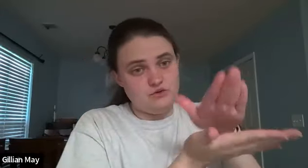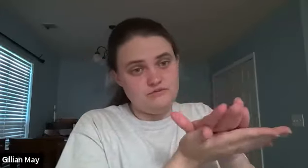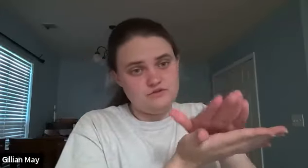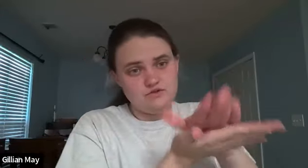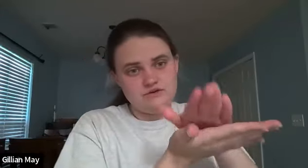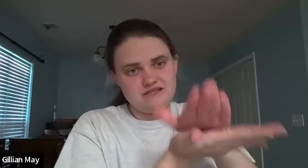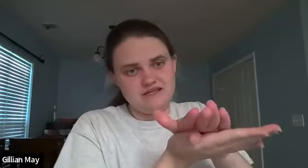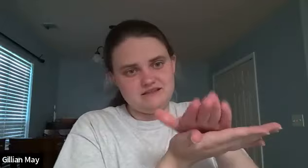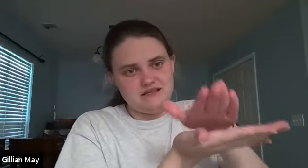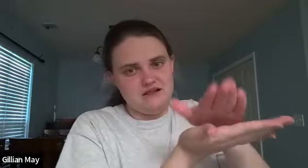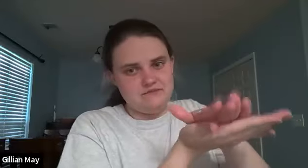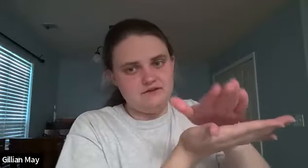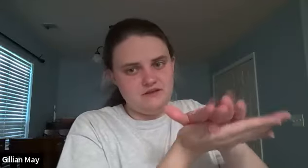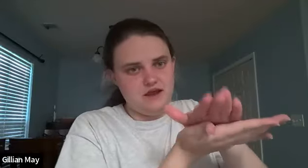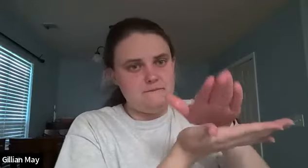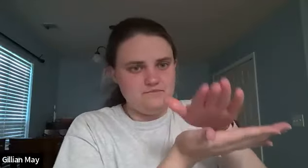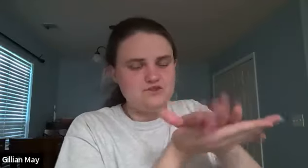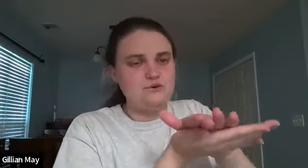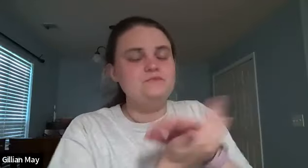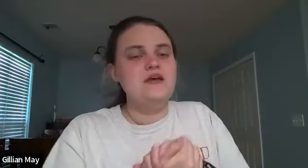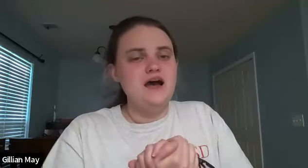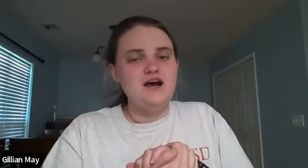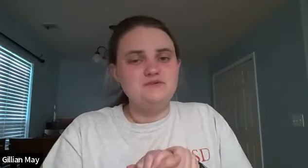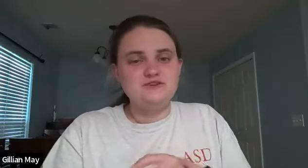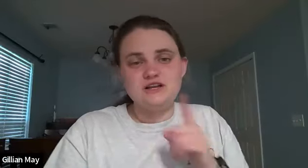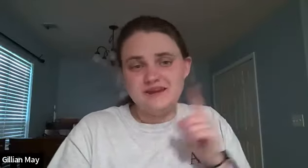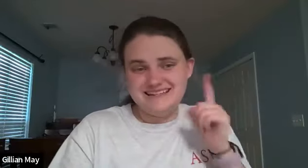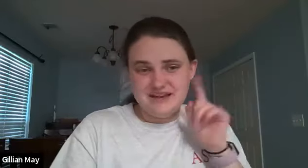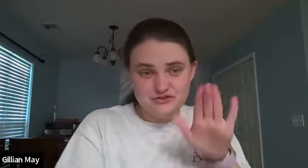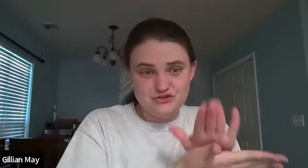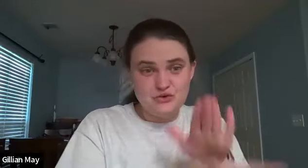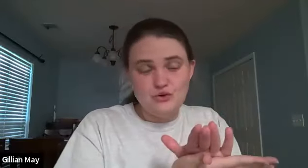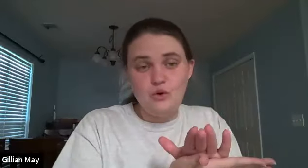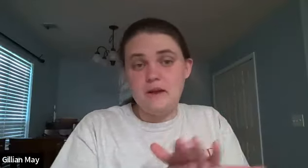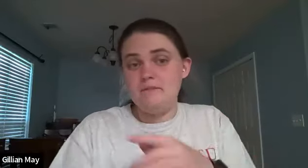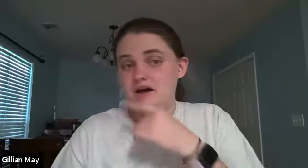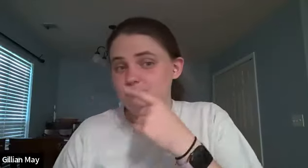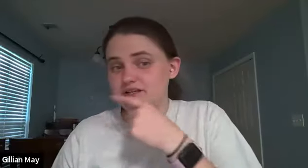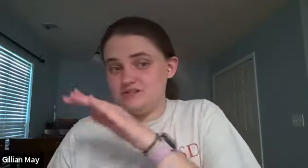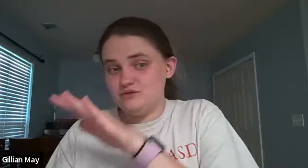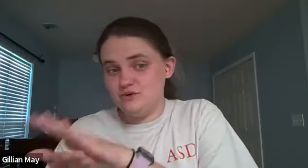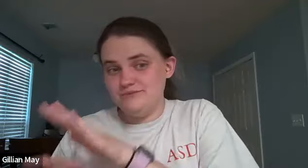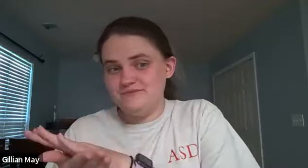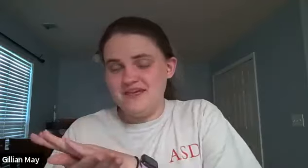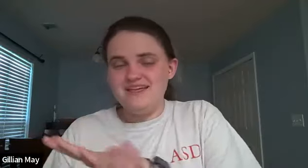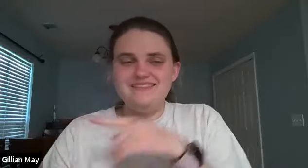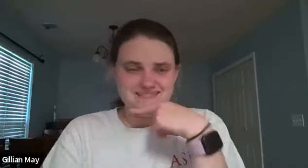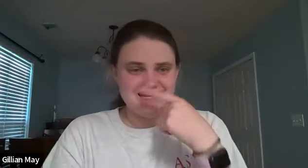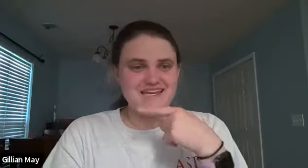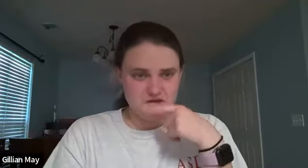school. School is like side clapping. Yeah, school. If you're talking about a deaf school or a public school, they say